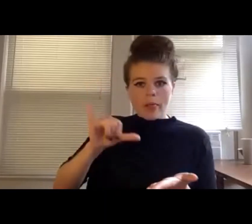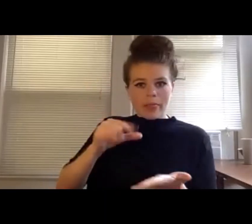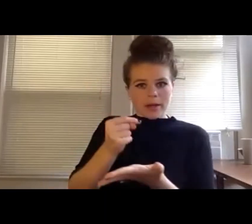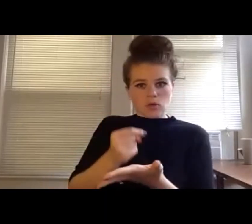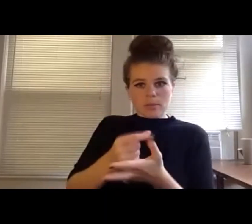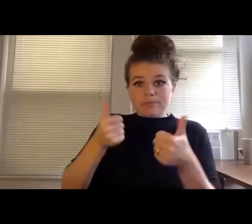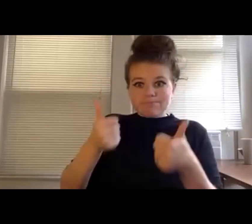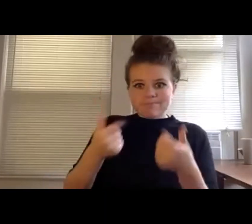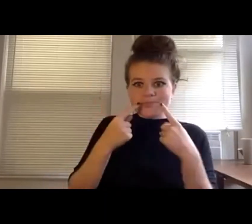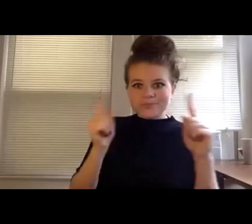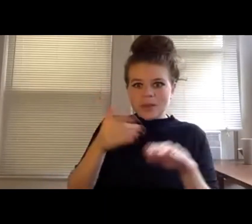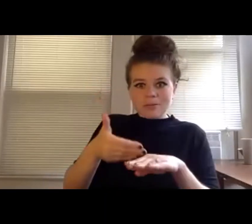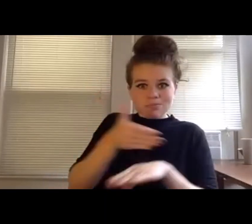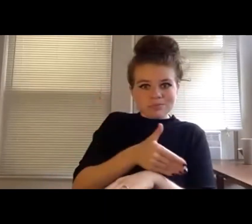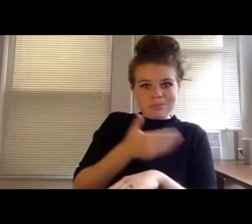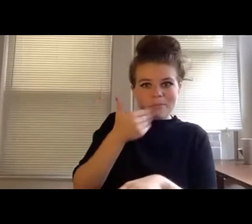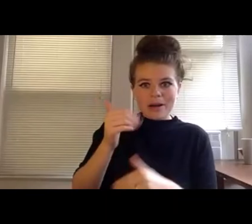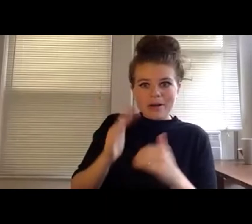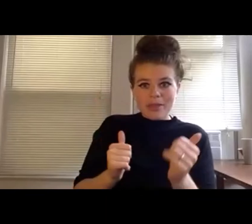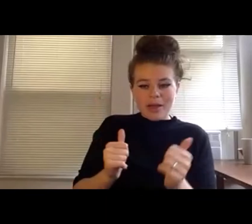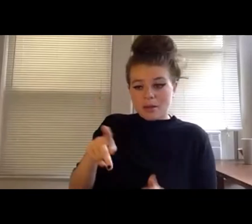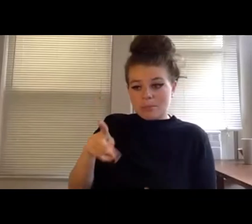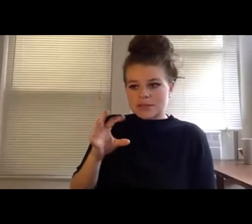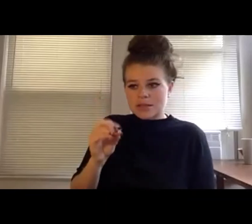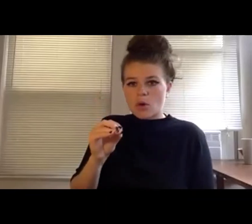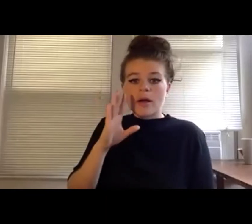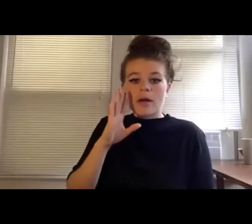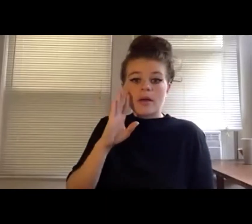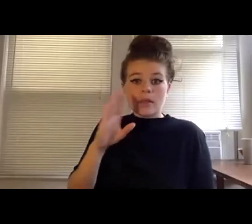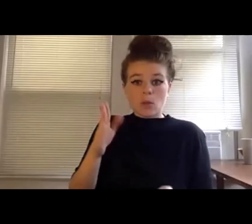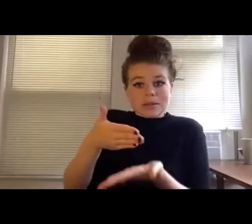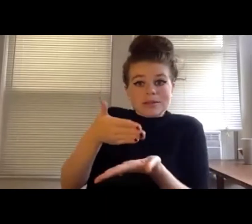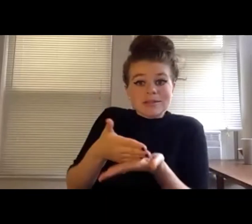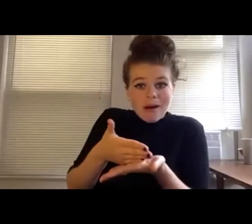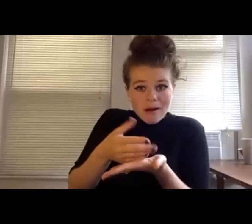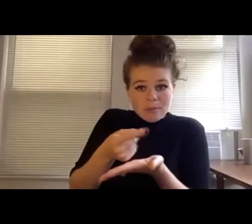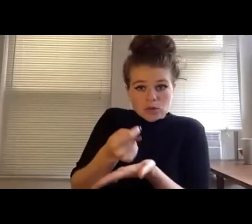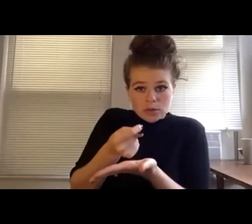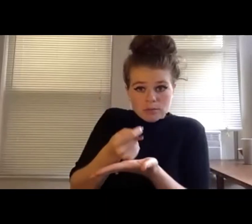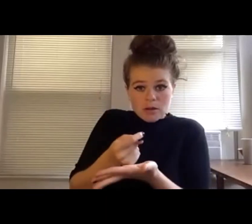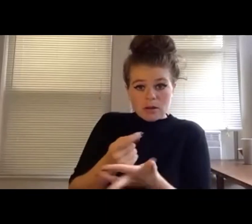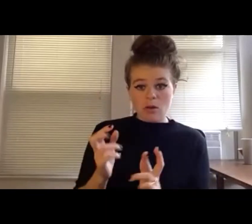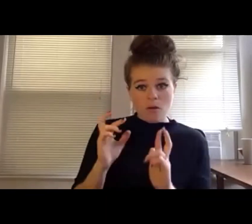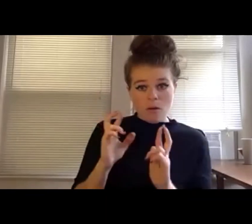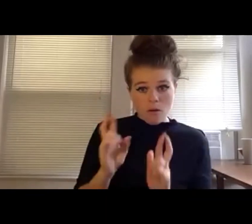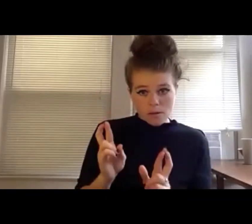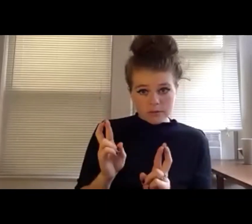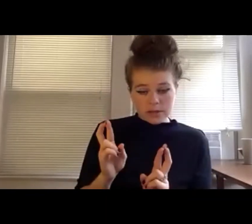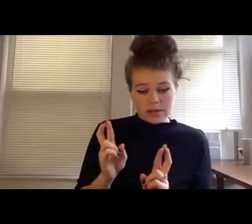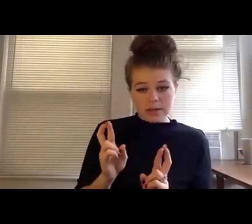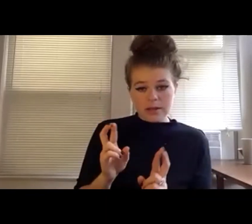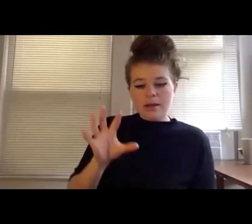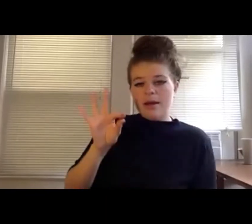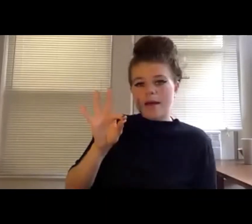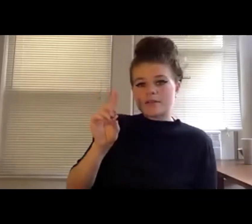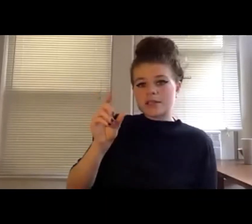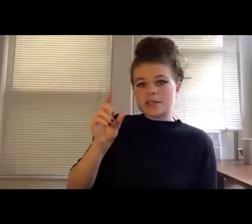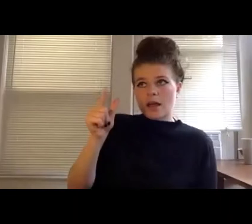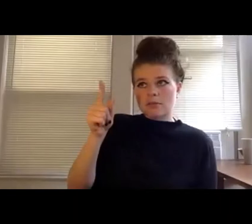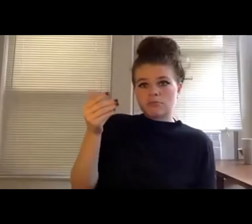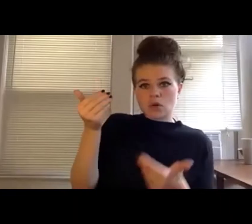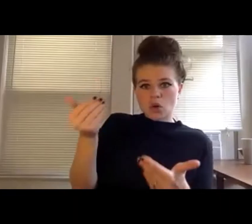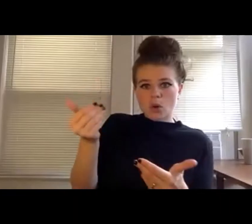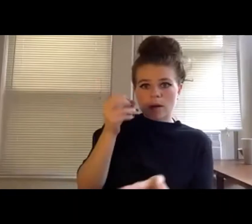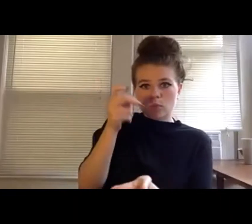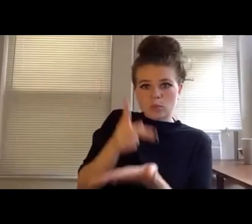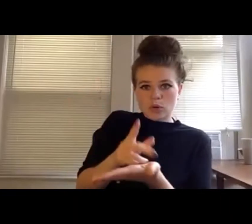and work better than the placebo, they usually will stop the treatment. And then hopefully the FDA would approve the drug and we can